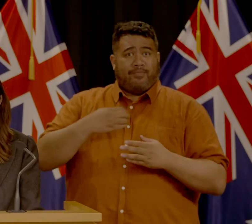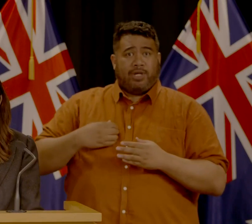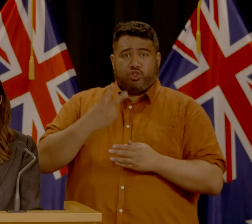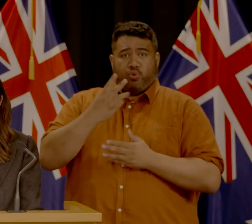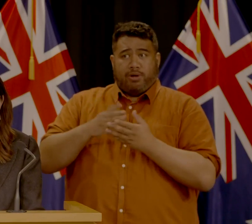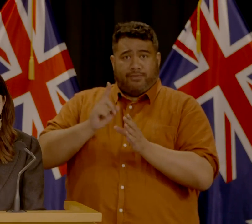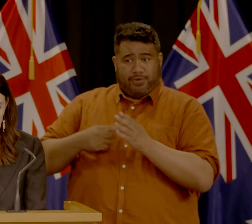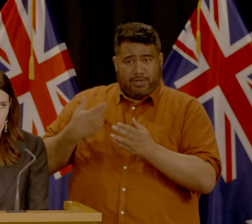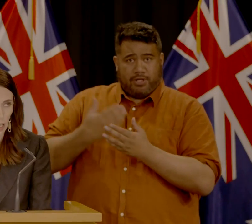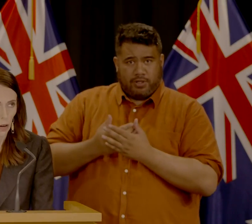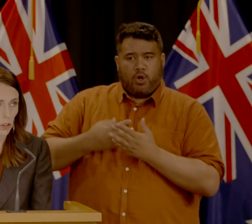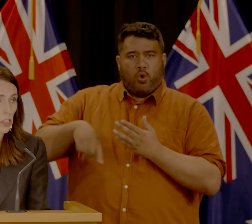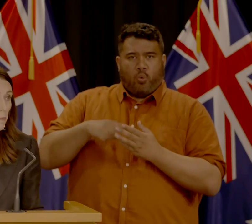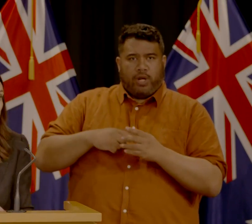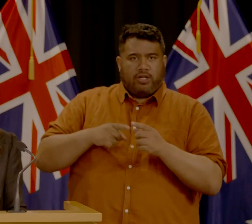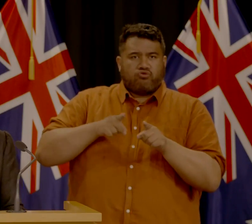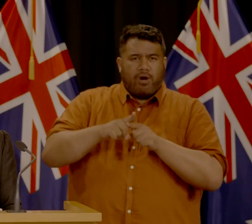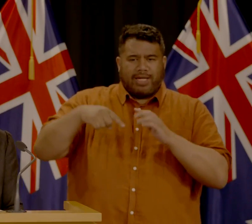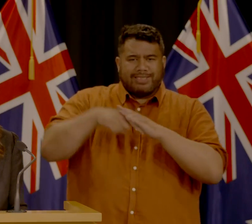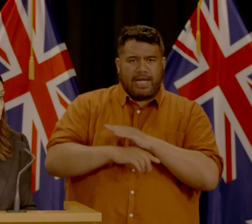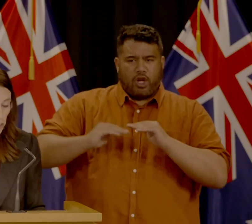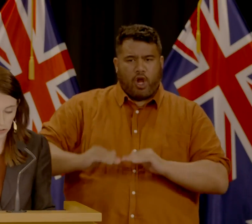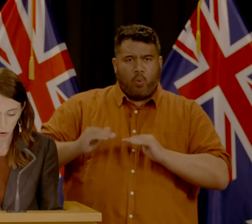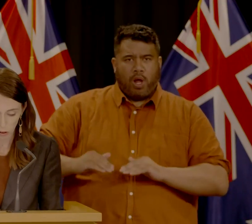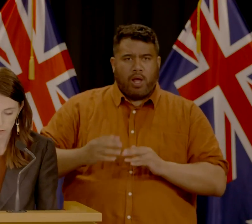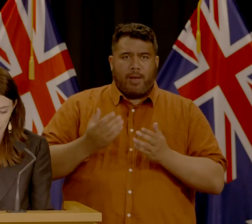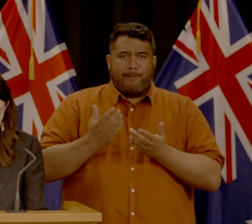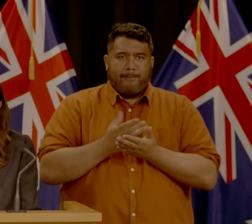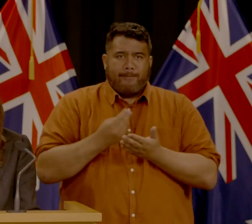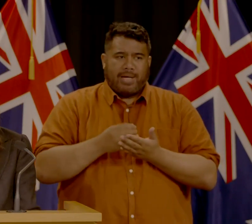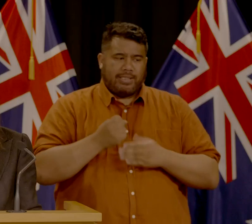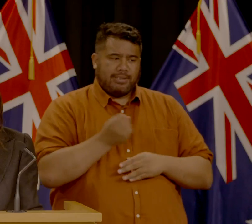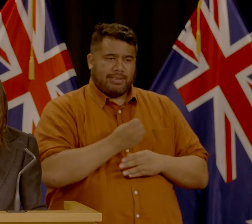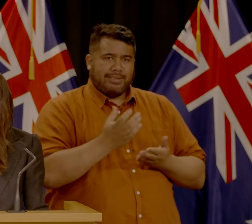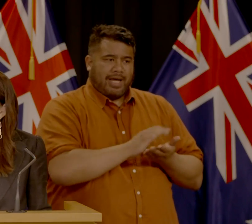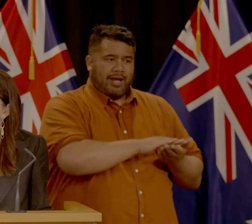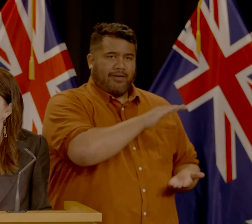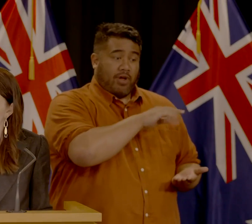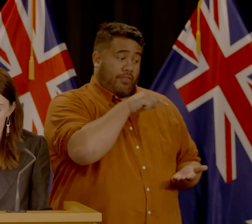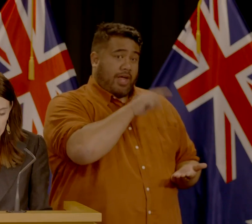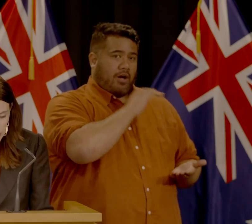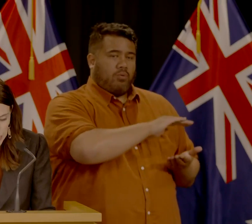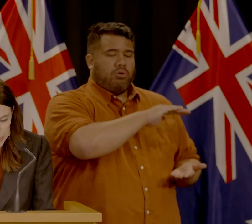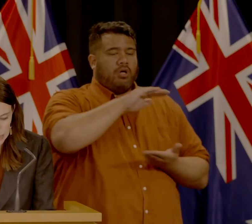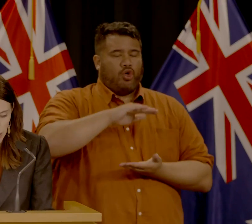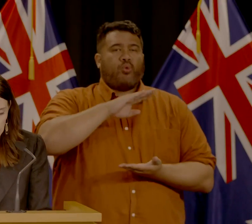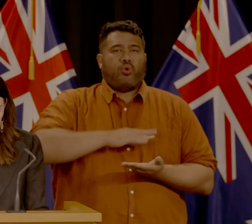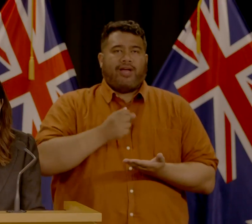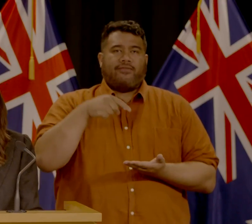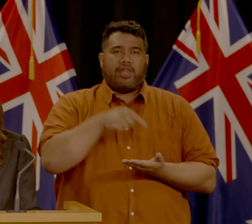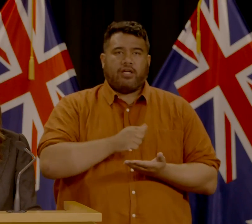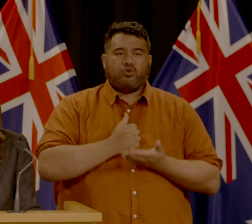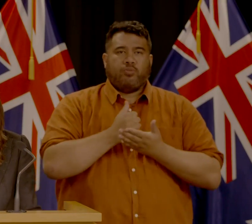day. I want to speak briefly to the issue of mass gatherings. Within the next